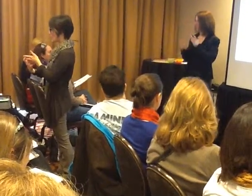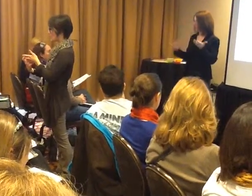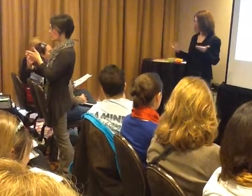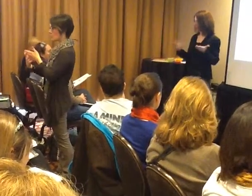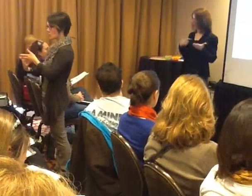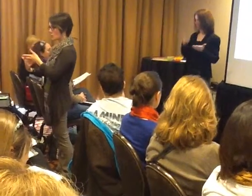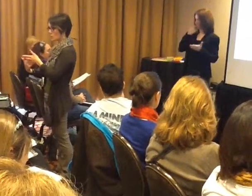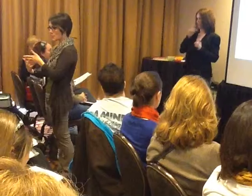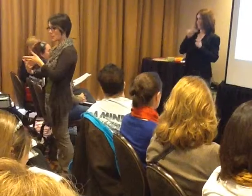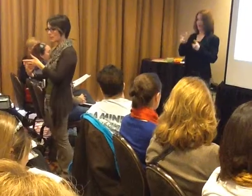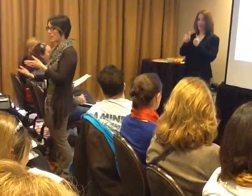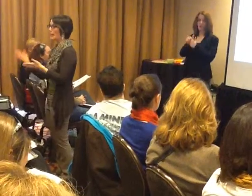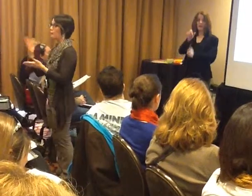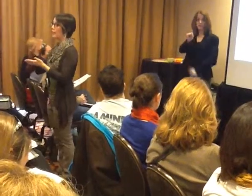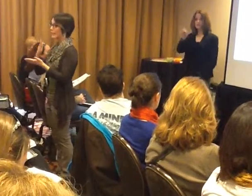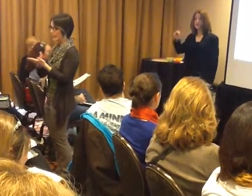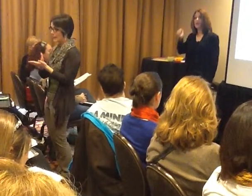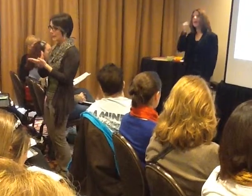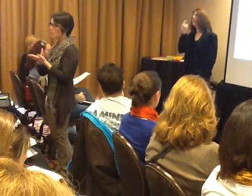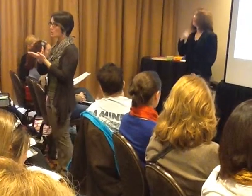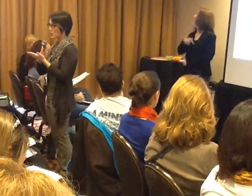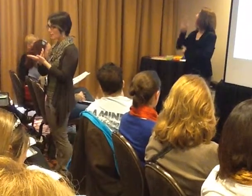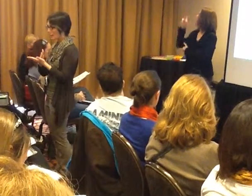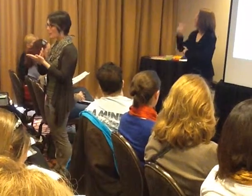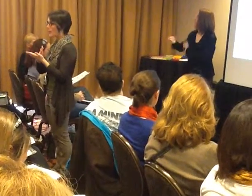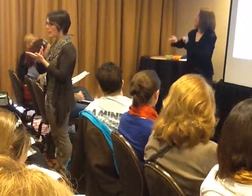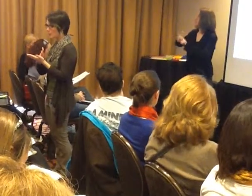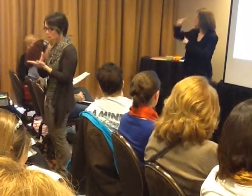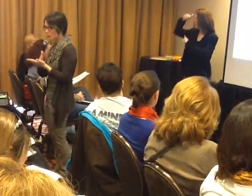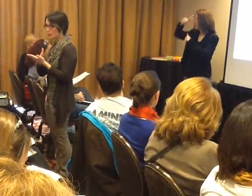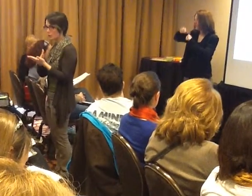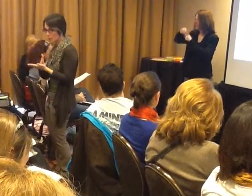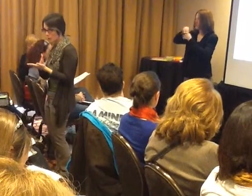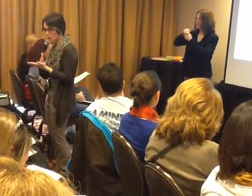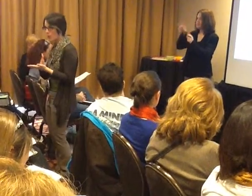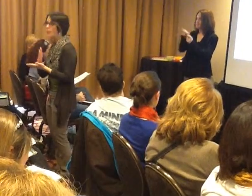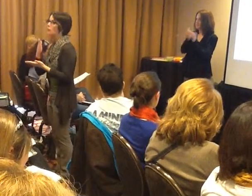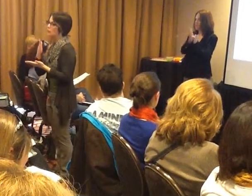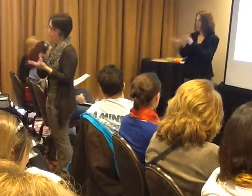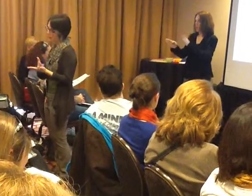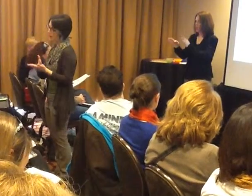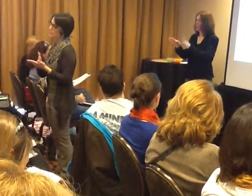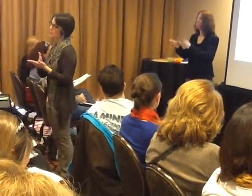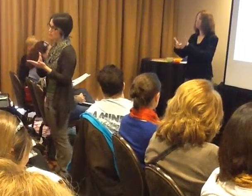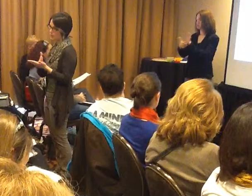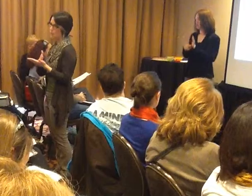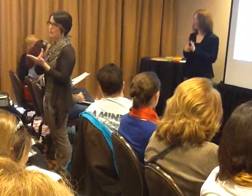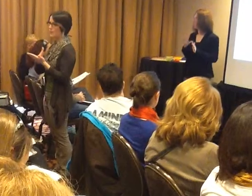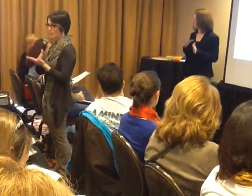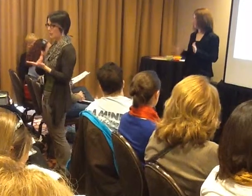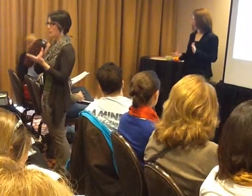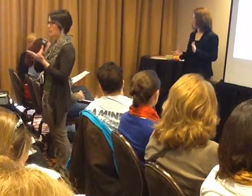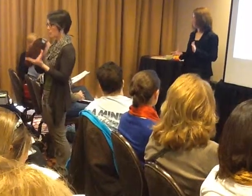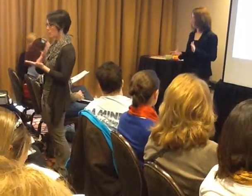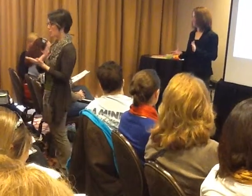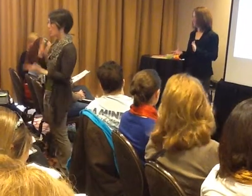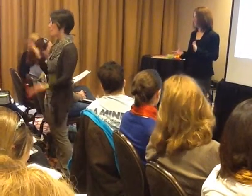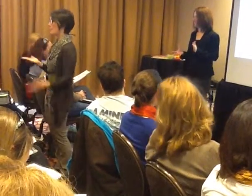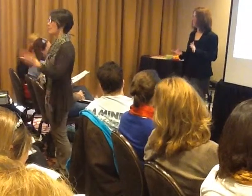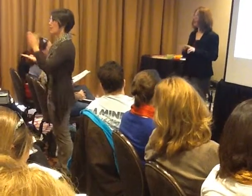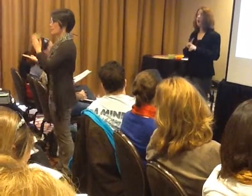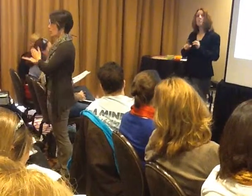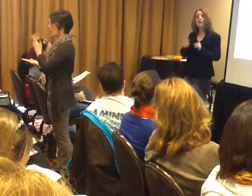gave recently with the social studies, if we need them to remember it in a particular order, require them to remember it in a particular